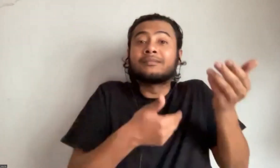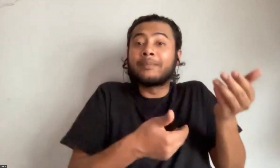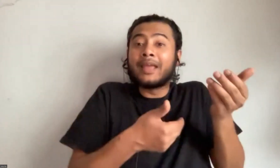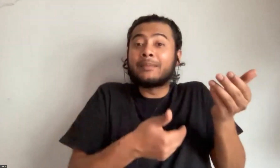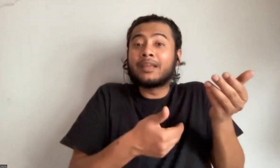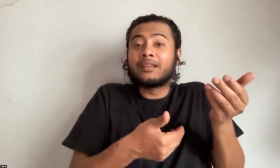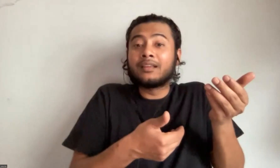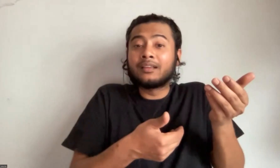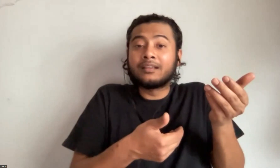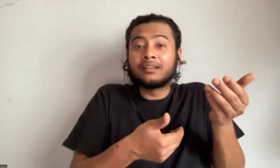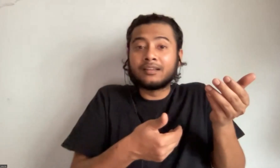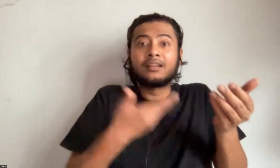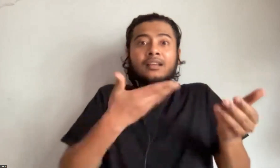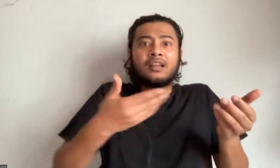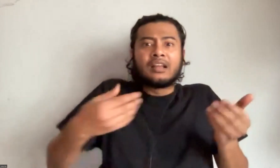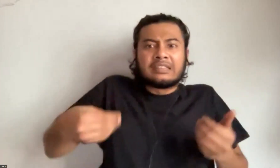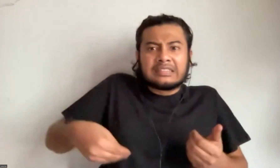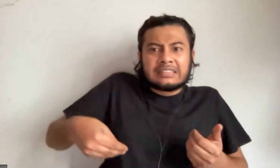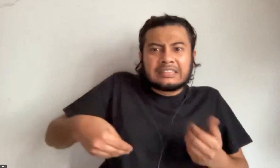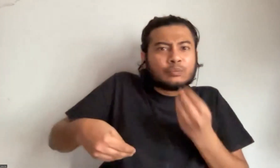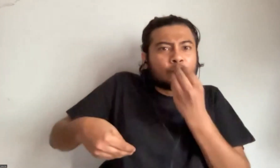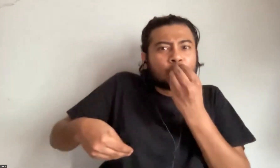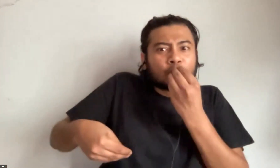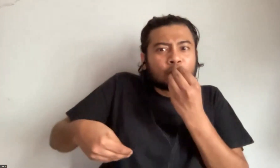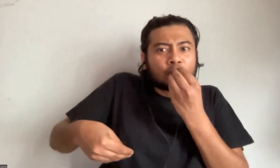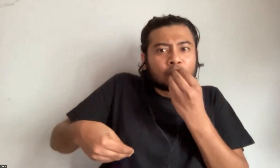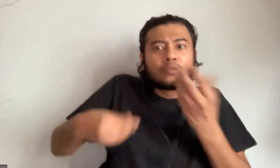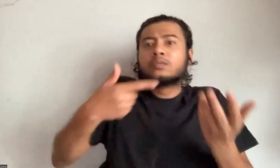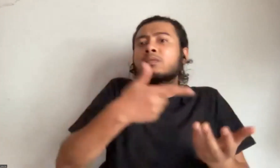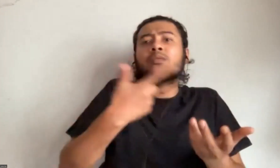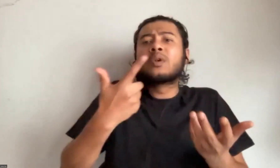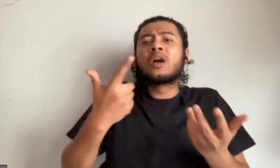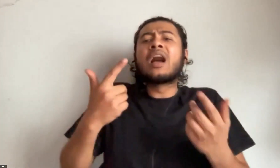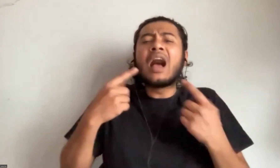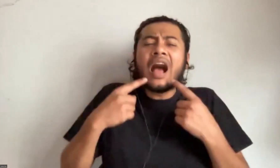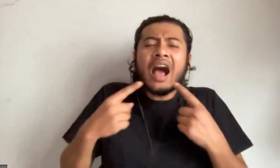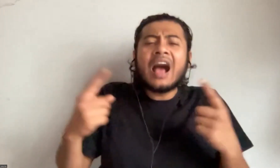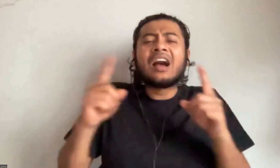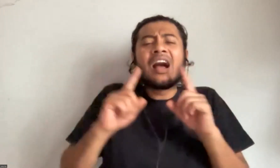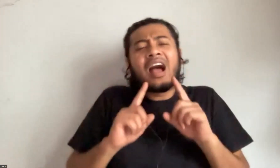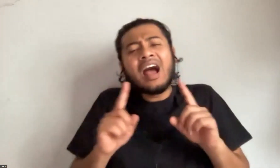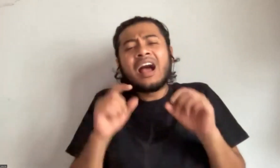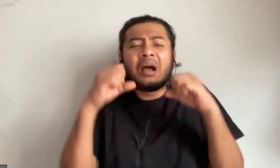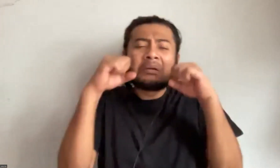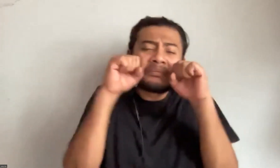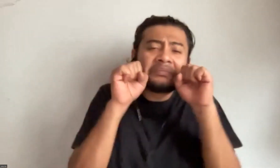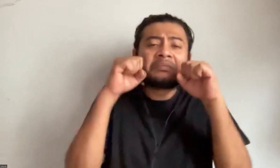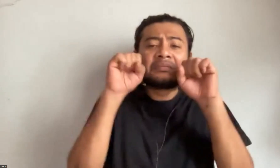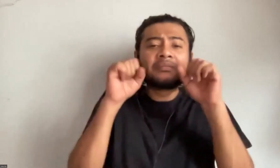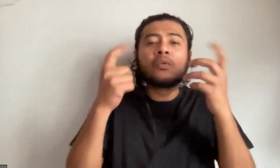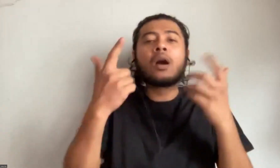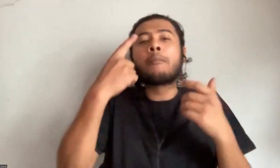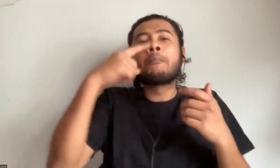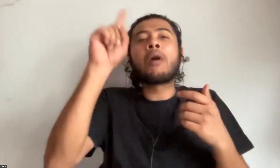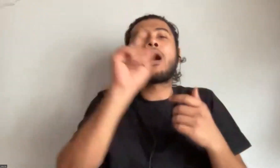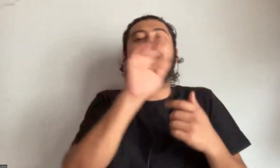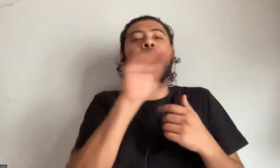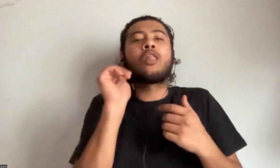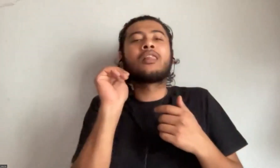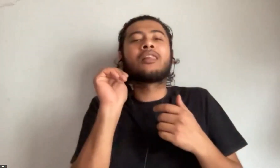child cries for mother's attention, right? Similarly, when we are chanting the Hare Krishna Mahamantra, we